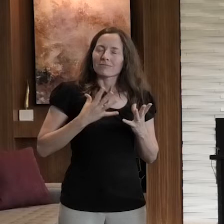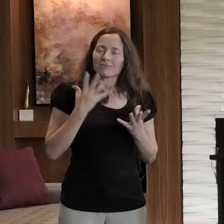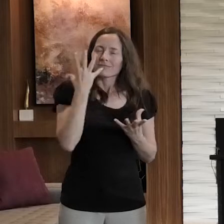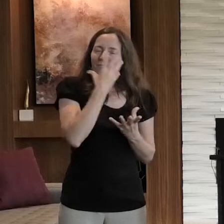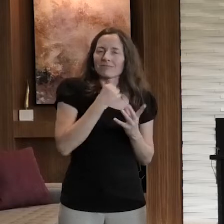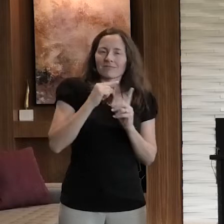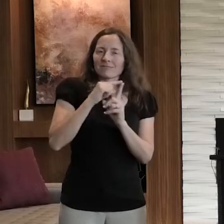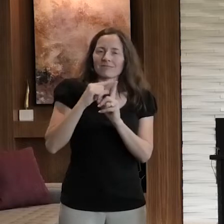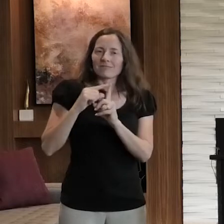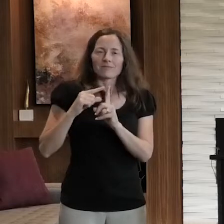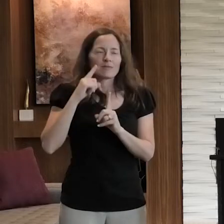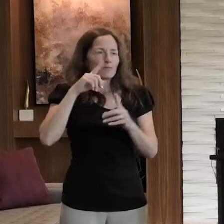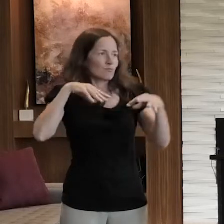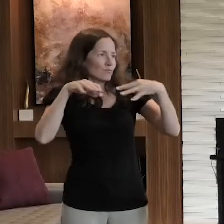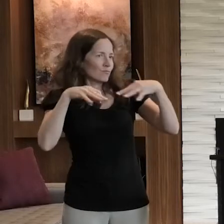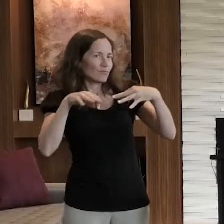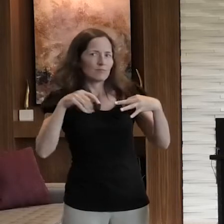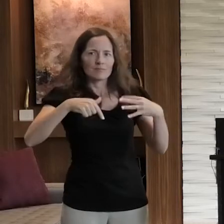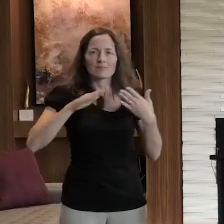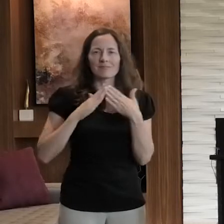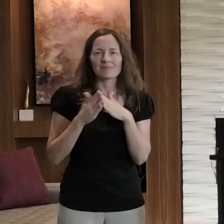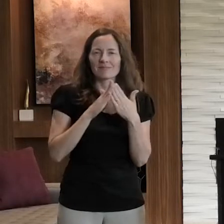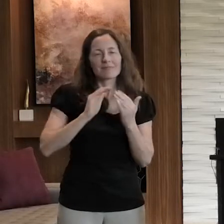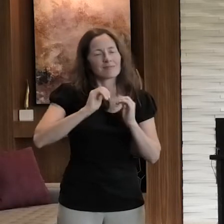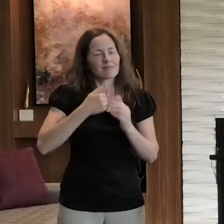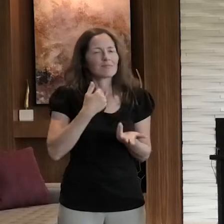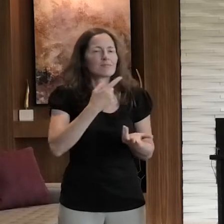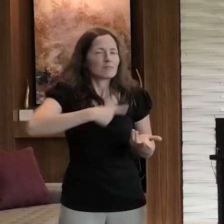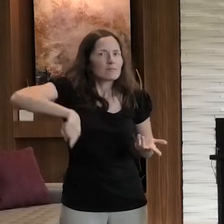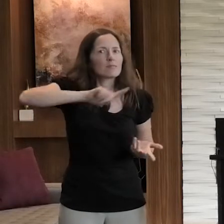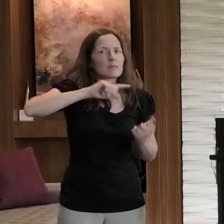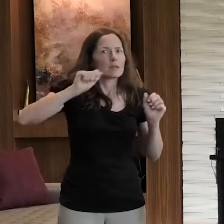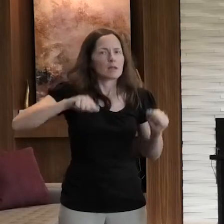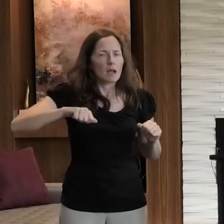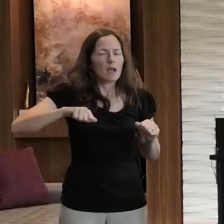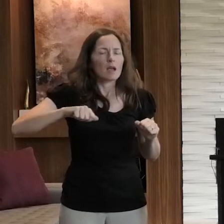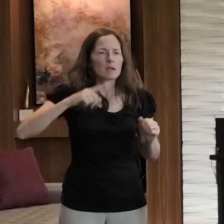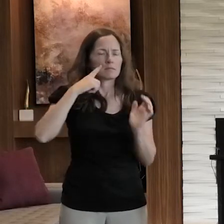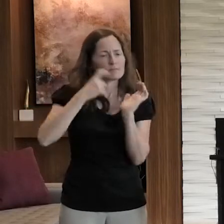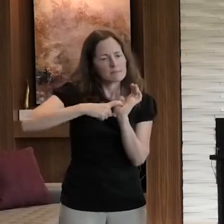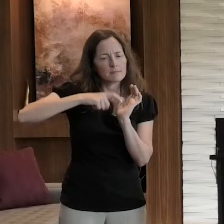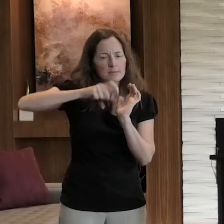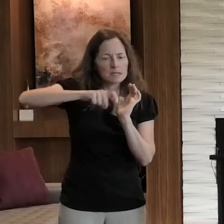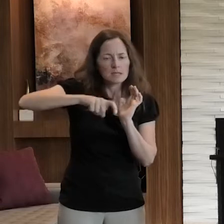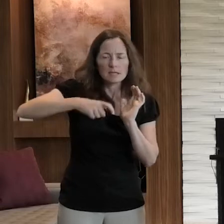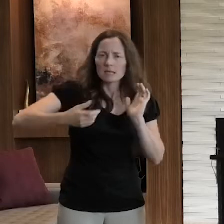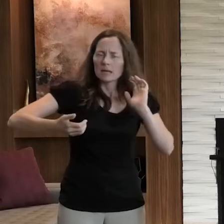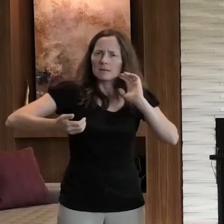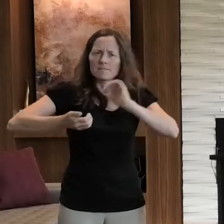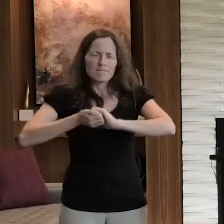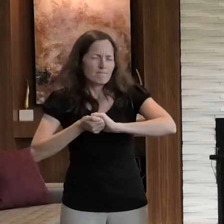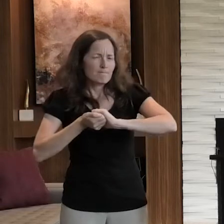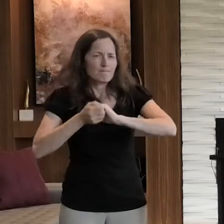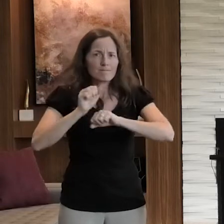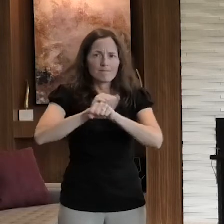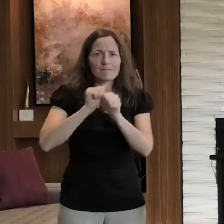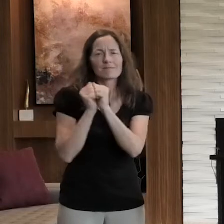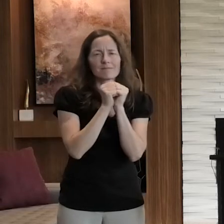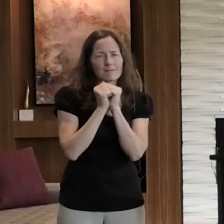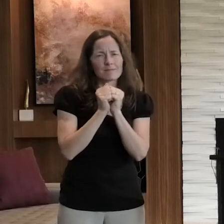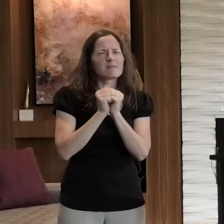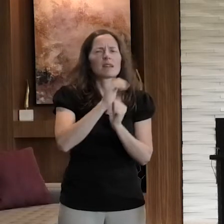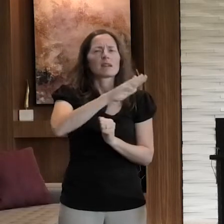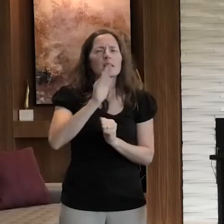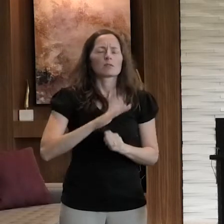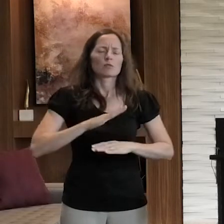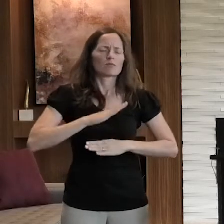what this community is and how we come together in moments of need, never satisfied with where we are, but always trying to take it to the